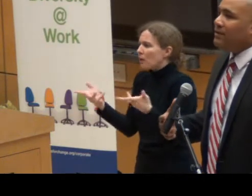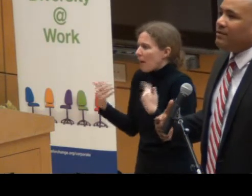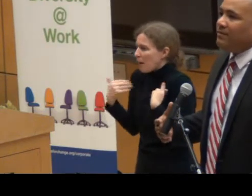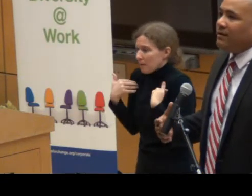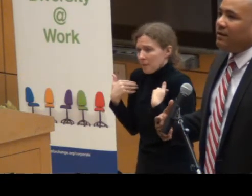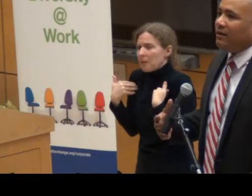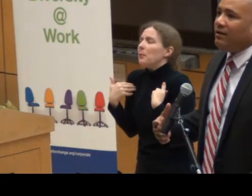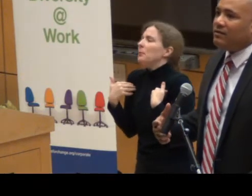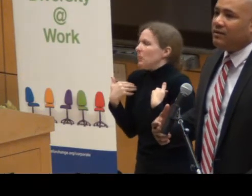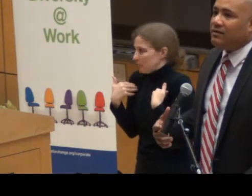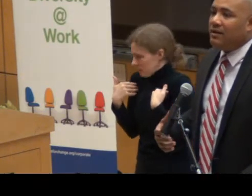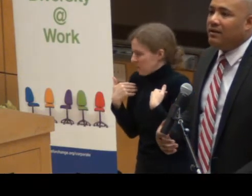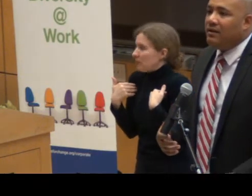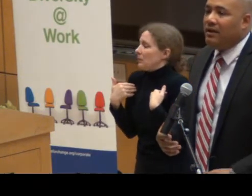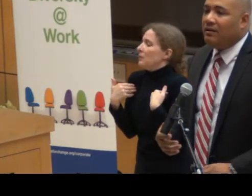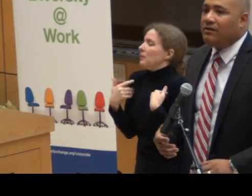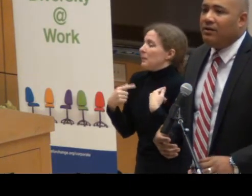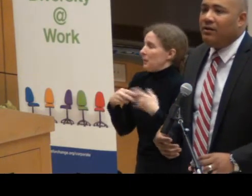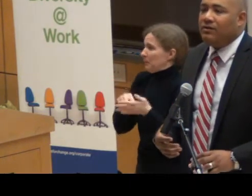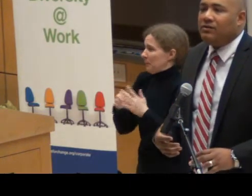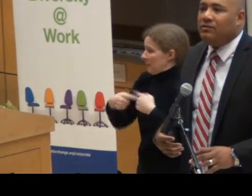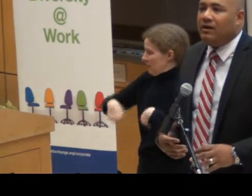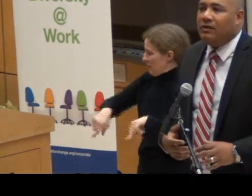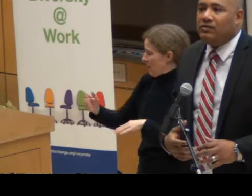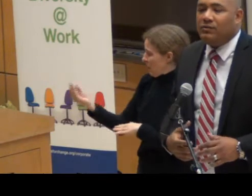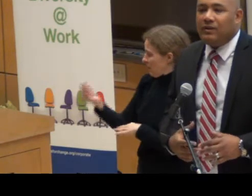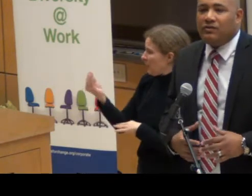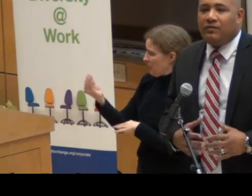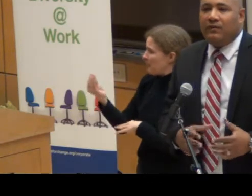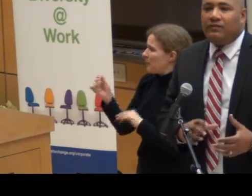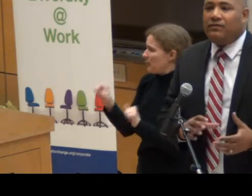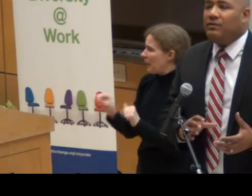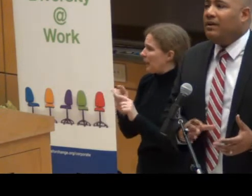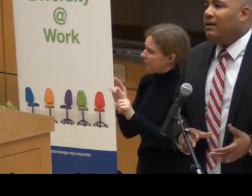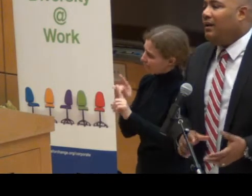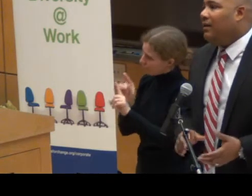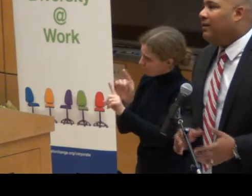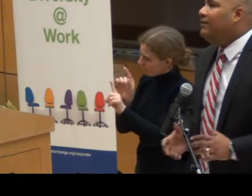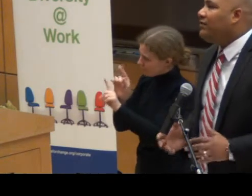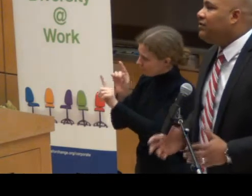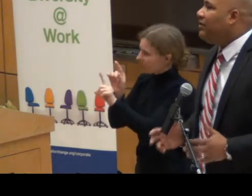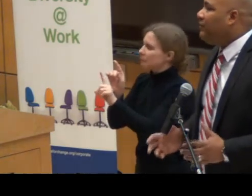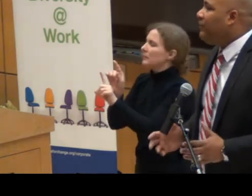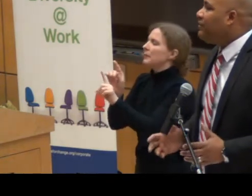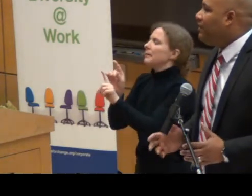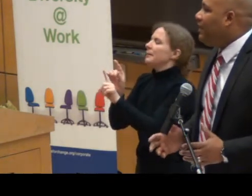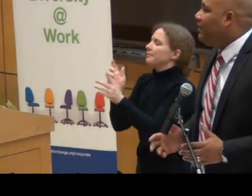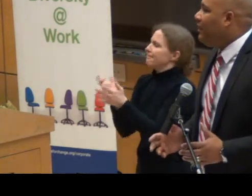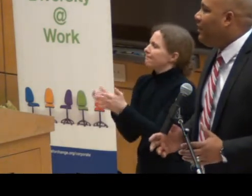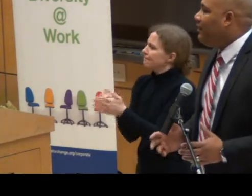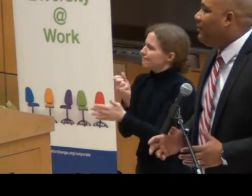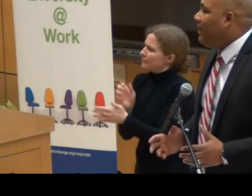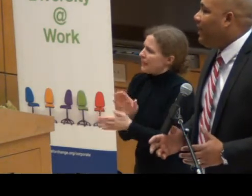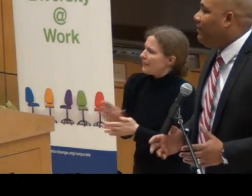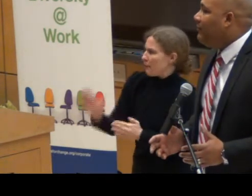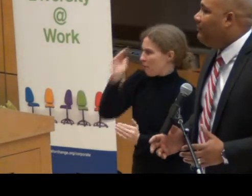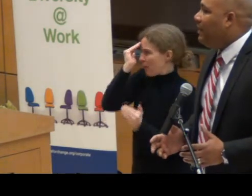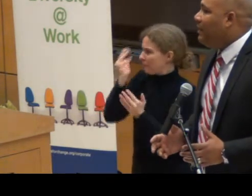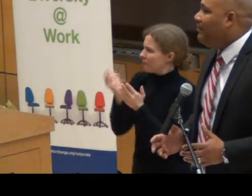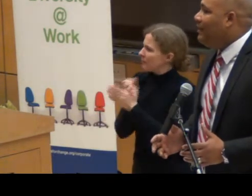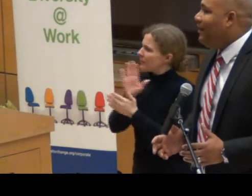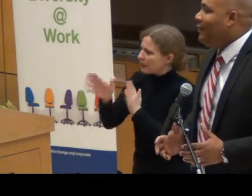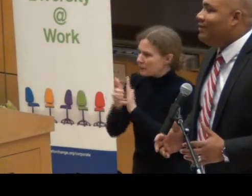is really something that allows us in Ontario to really strive to leverage the diversity that we